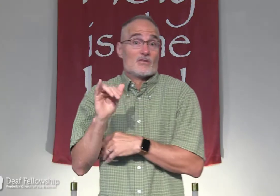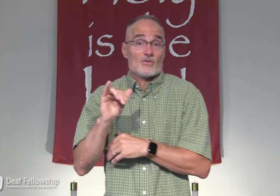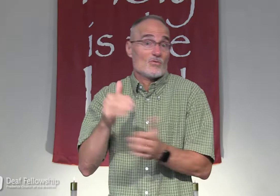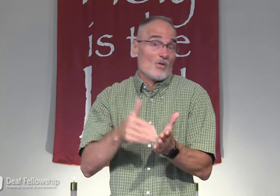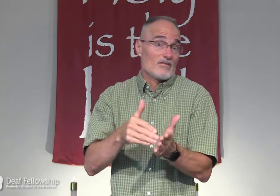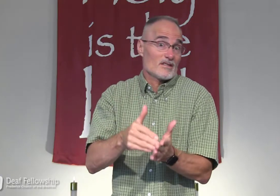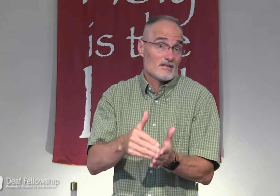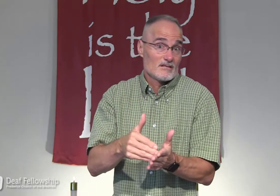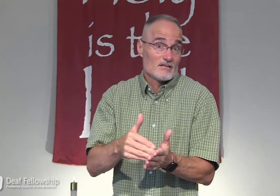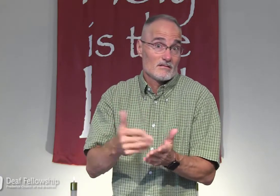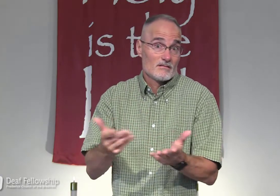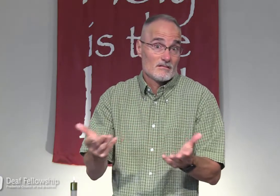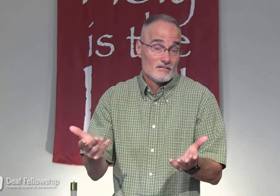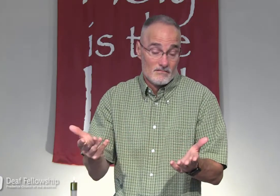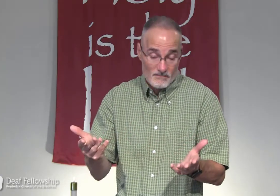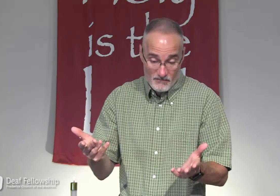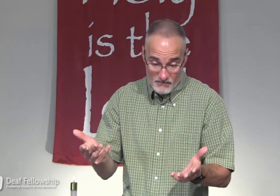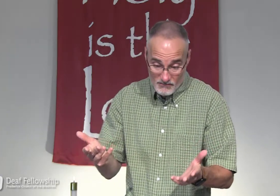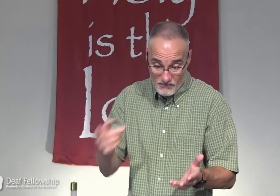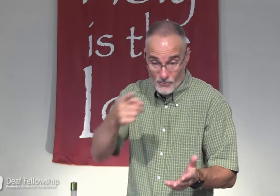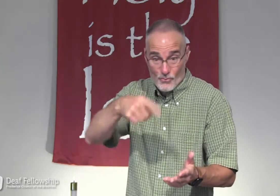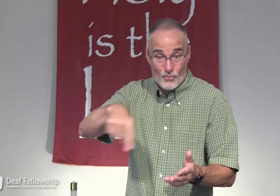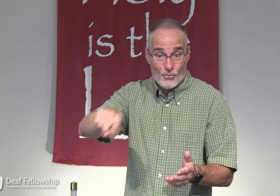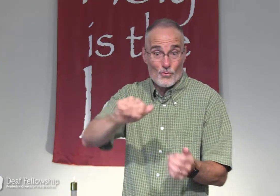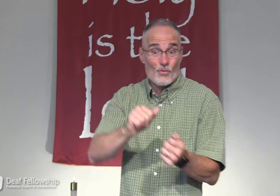And it happens today too, often, right?